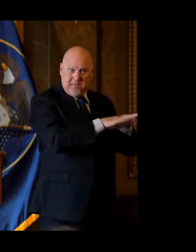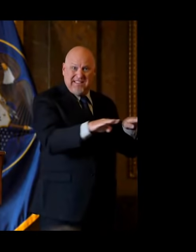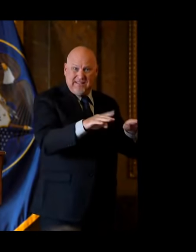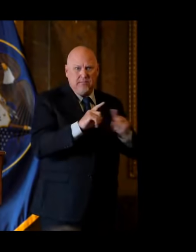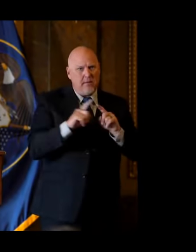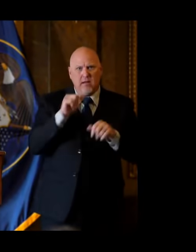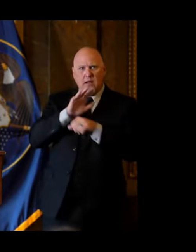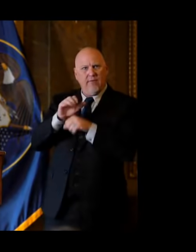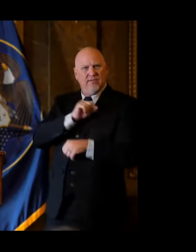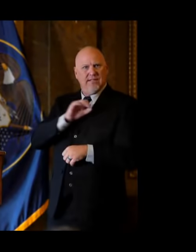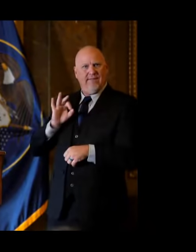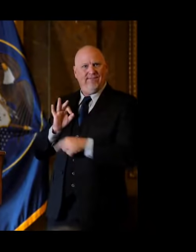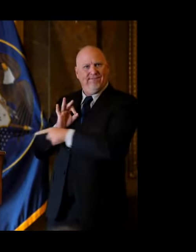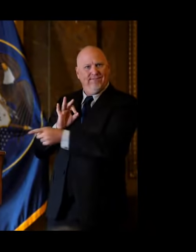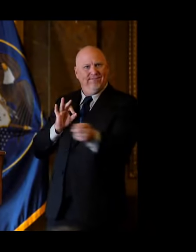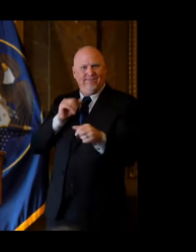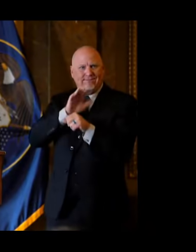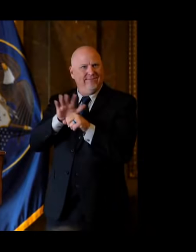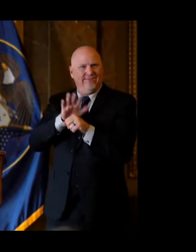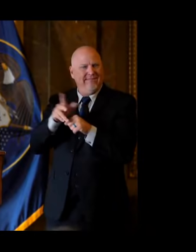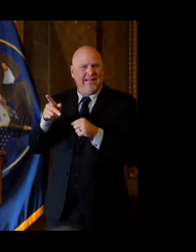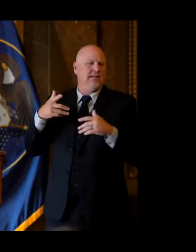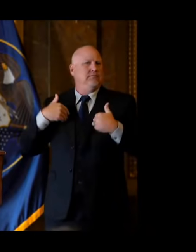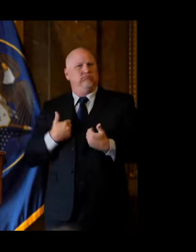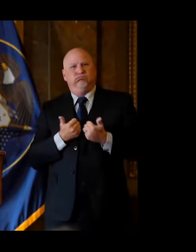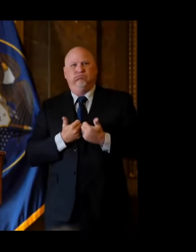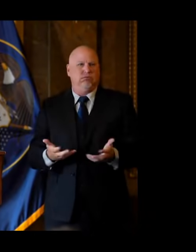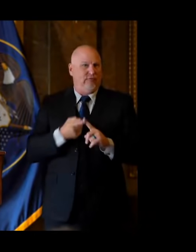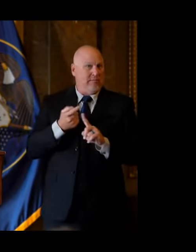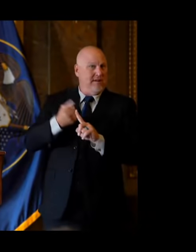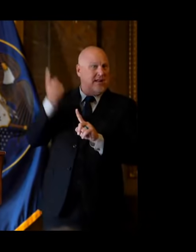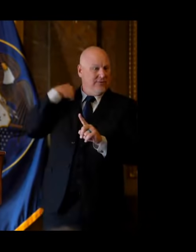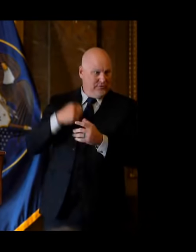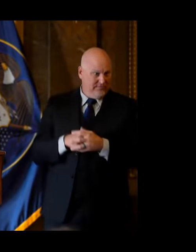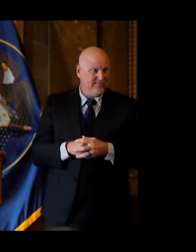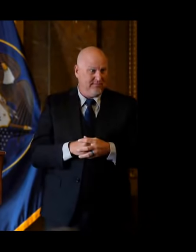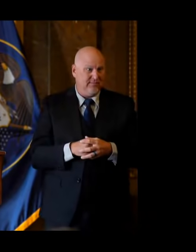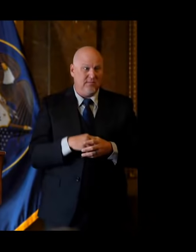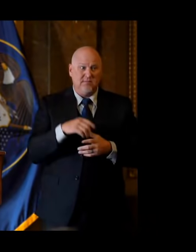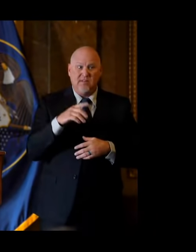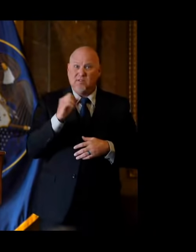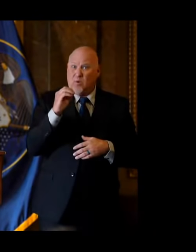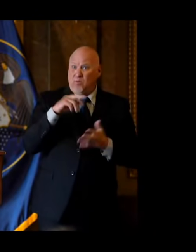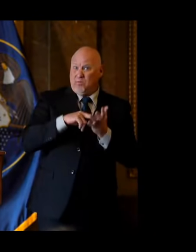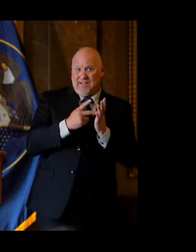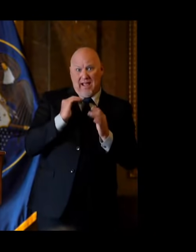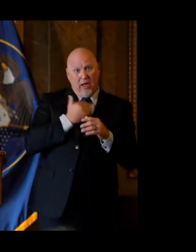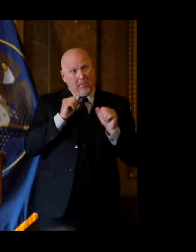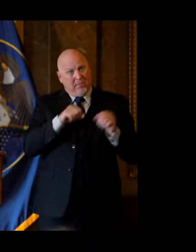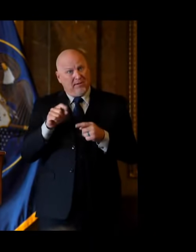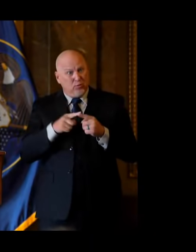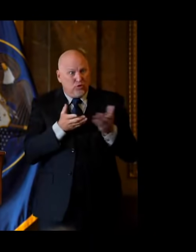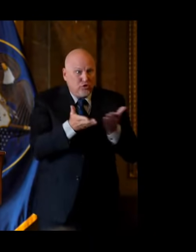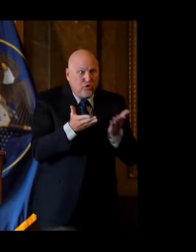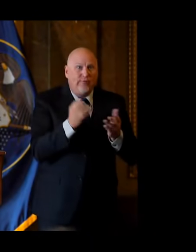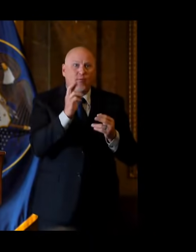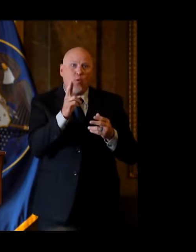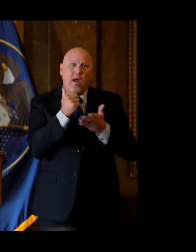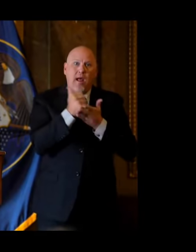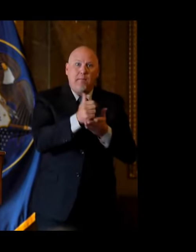less capacity, which meant that even though we were not at the numbers of hospitalizations that we had